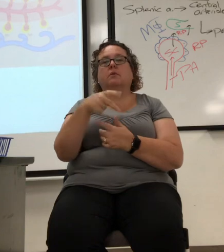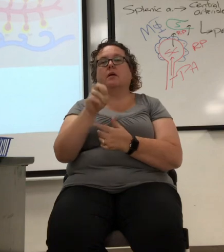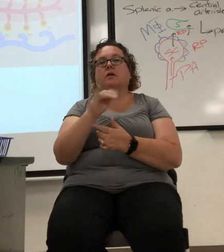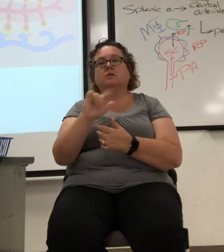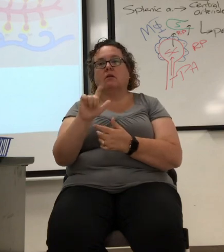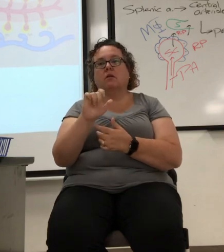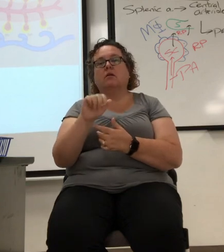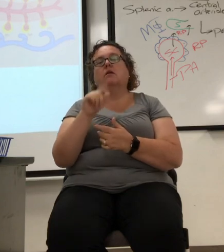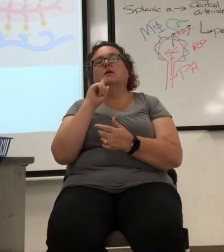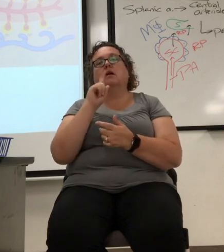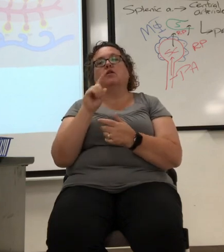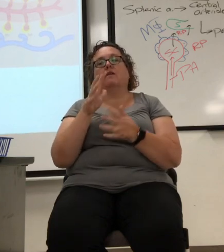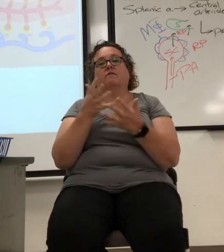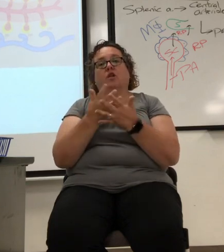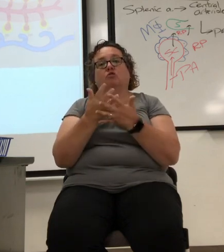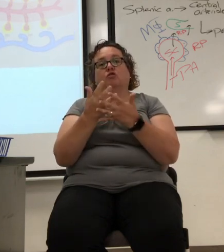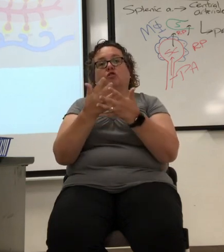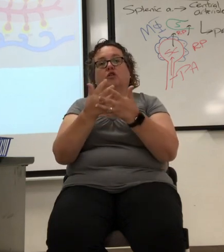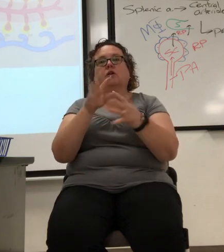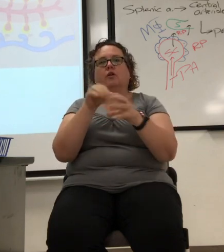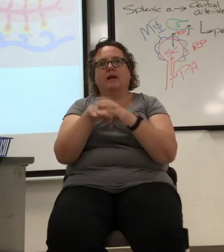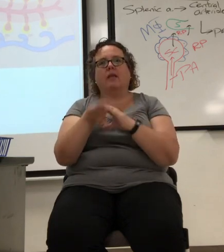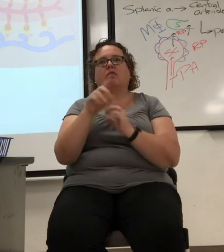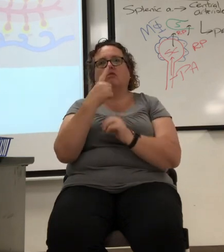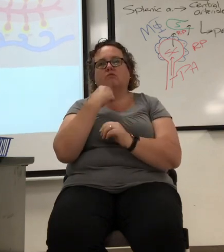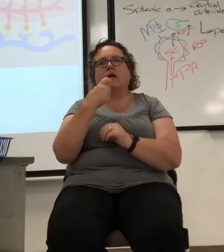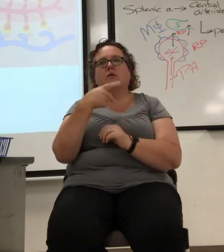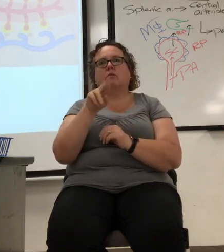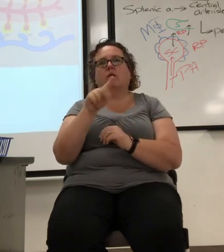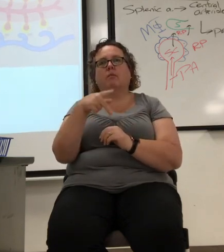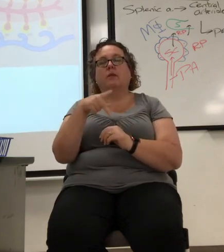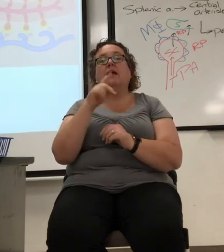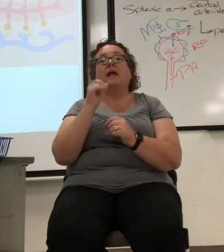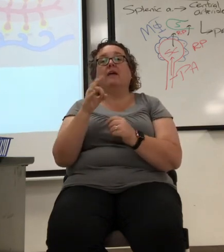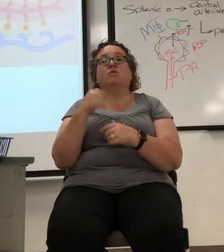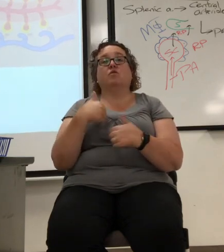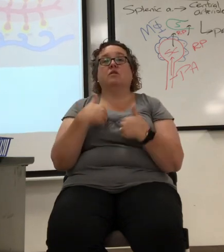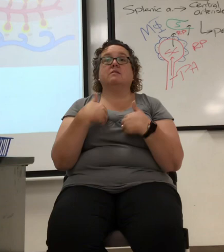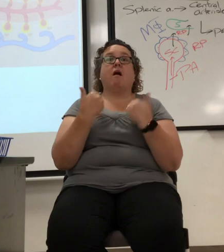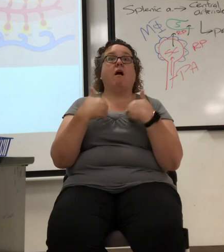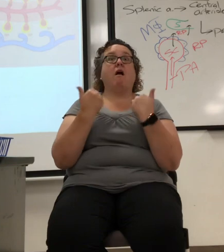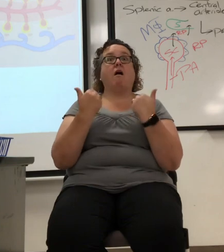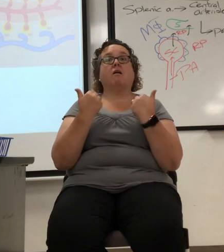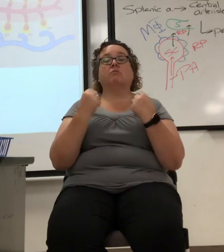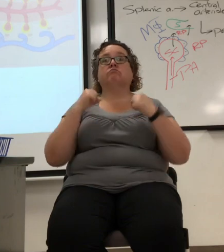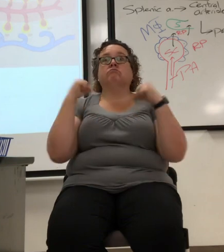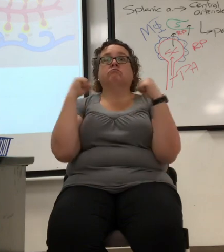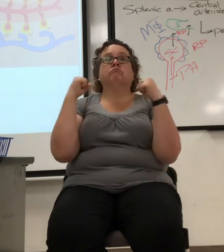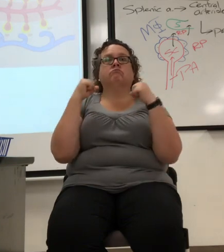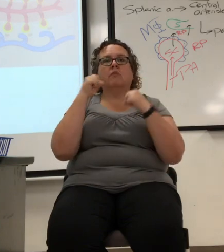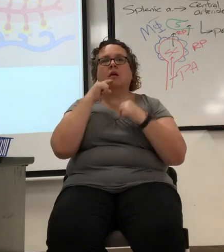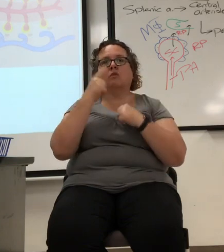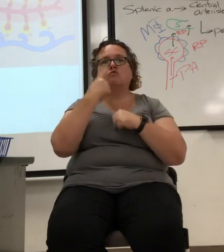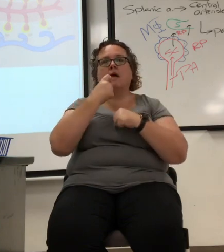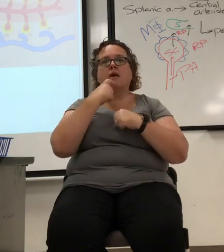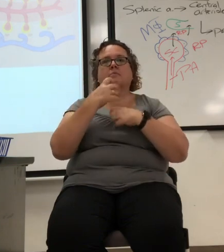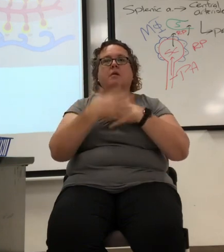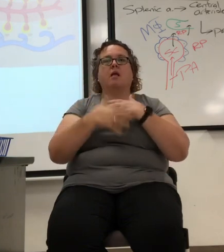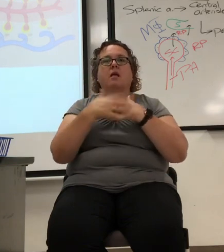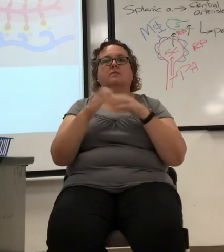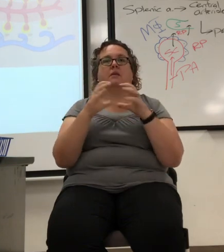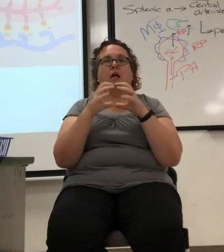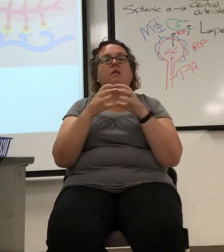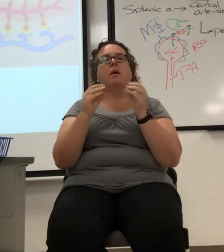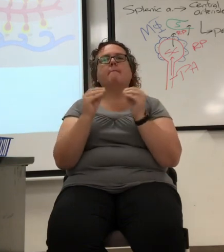sheath capillary, and you filter out, you're in the red pulp. If you're a young, vibrant red blood cell. They're usually more flexible. They